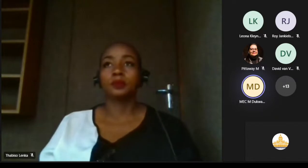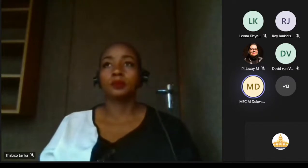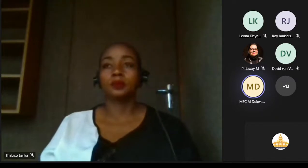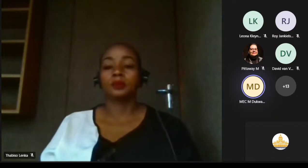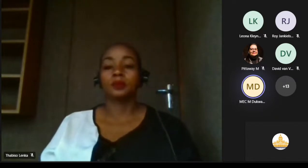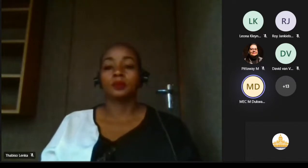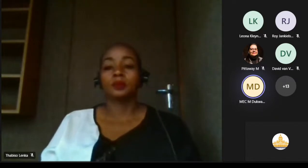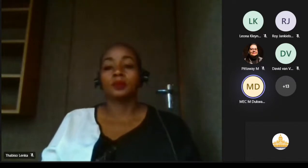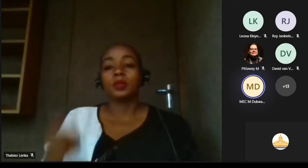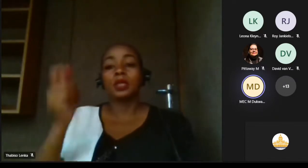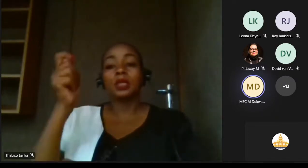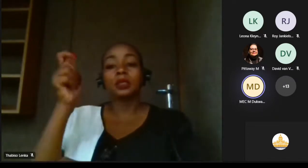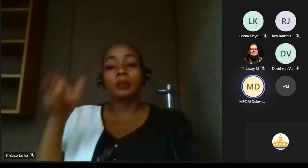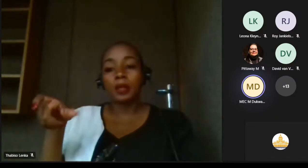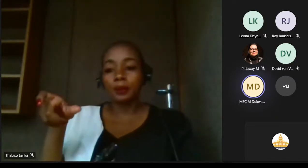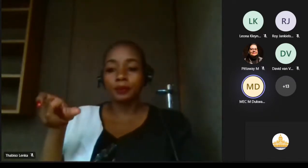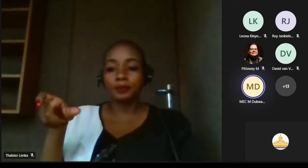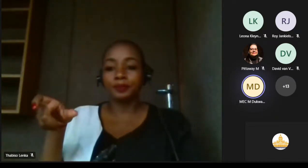Honourable Speaker.